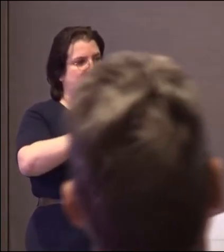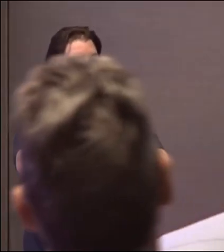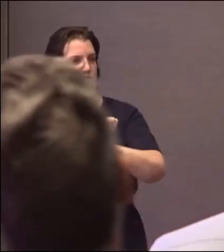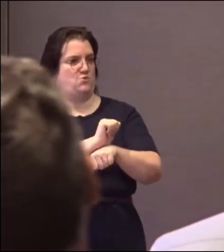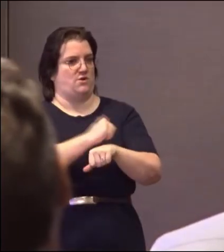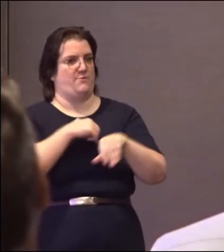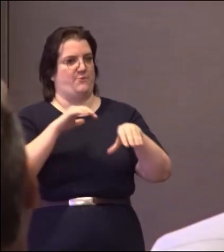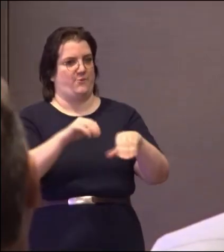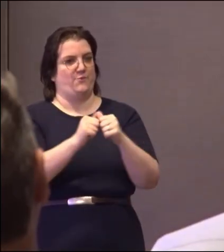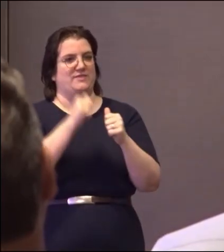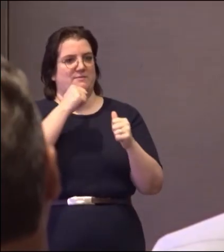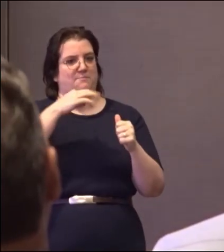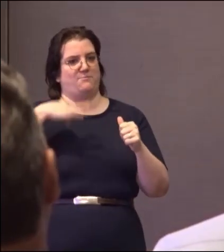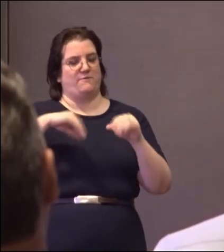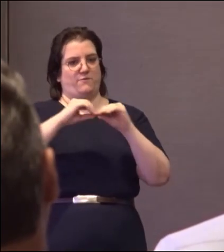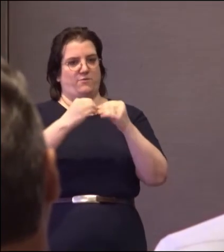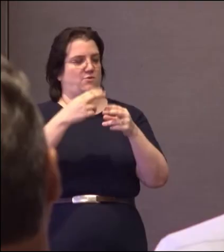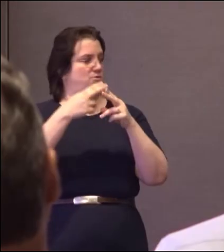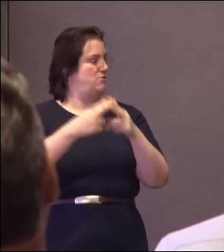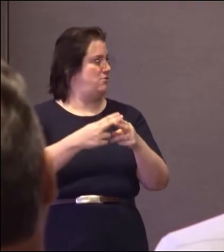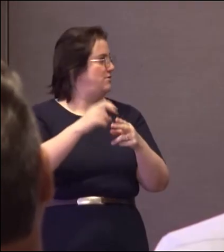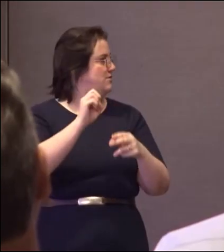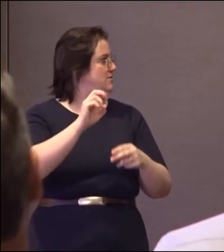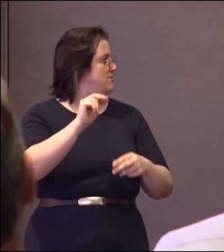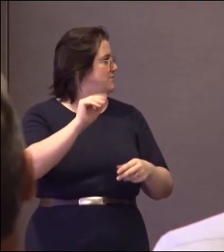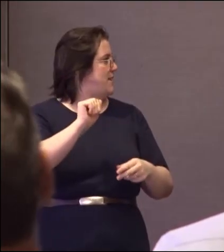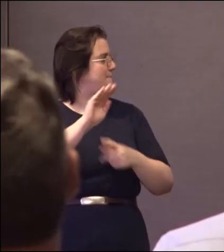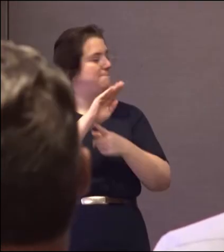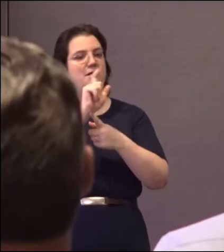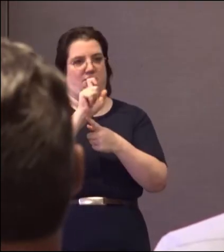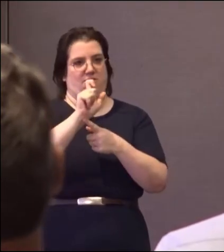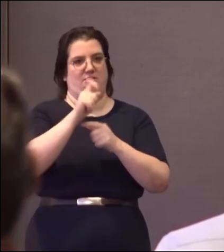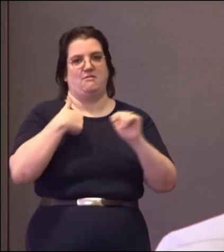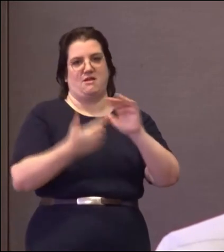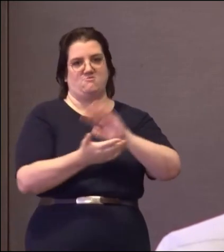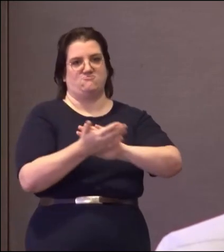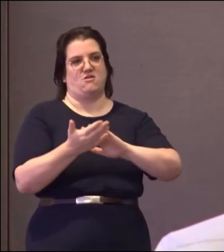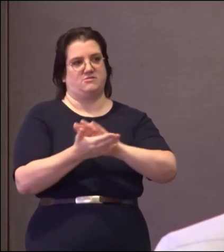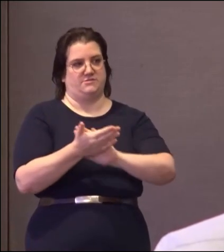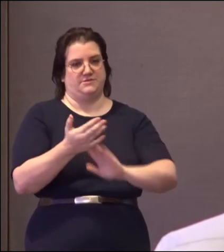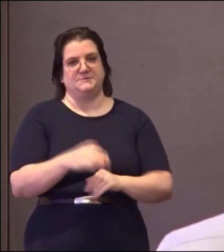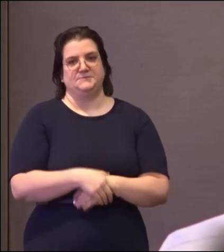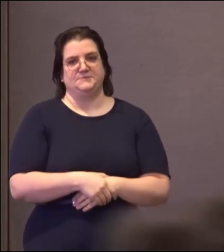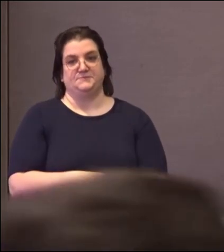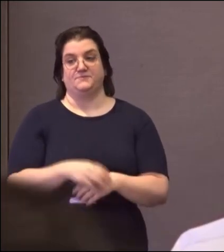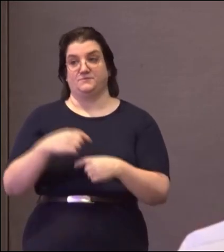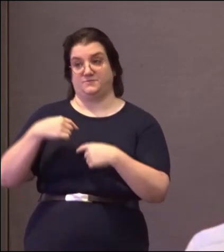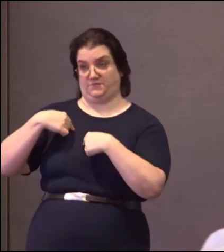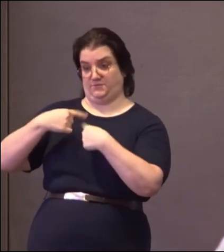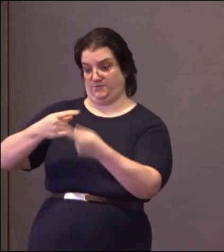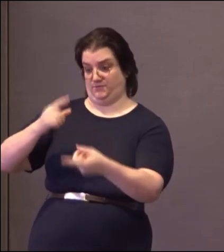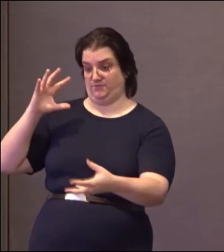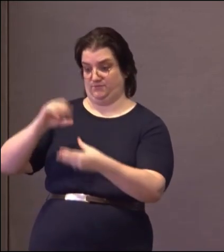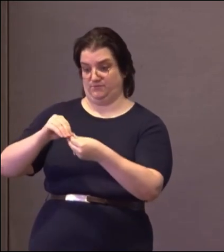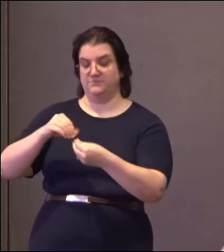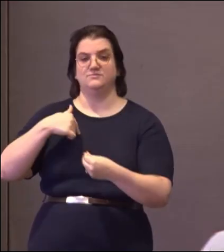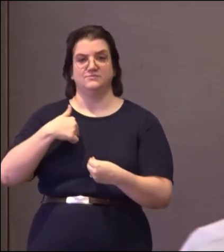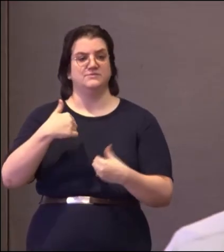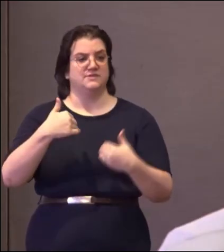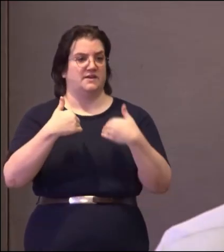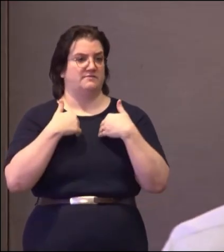do with a nonprofit called Enable that I run. And to date, I